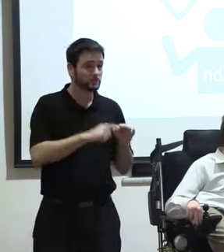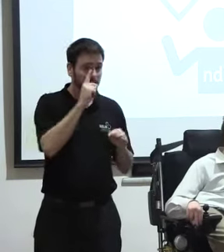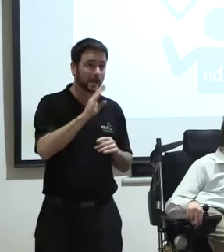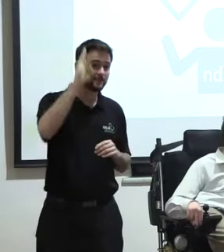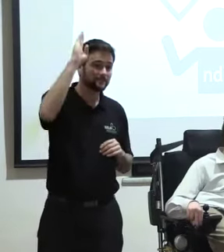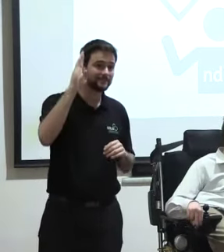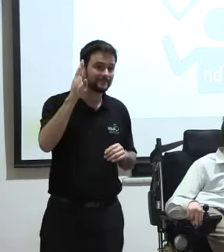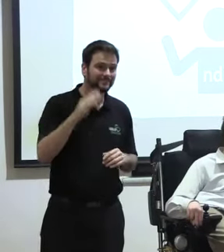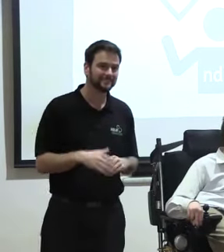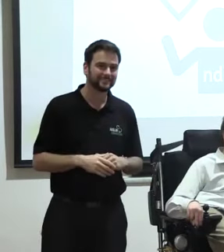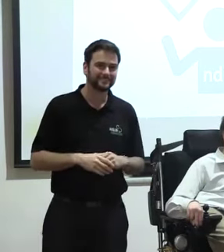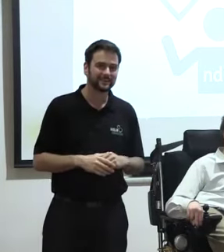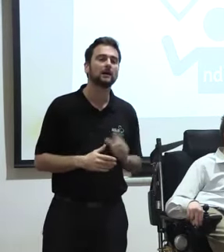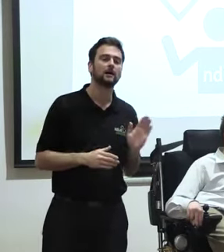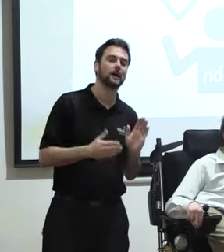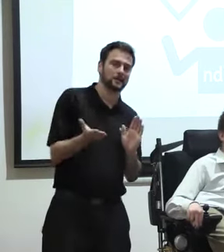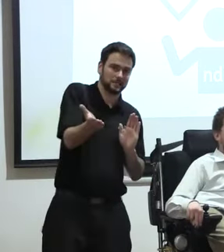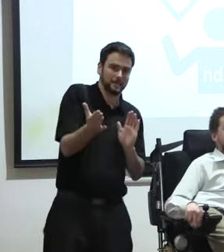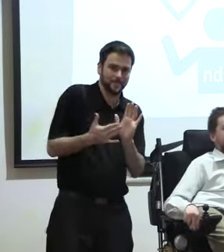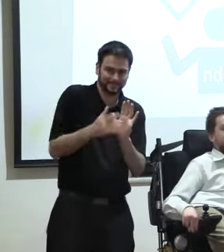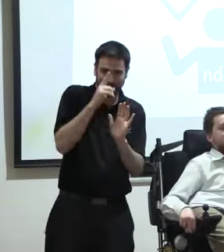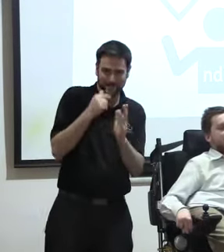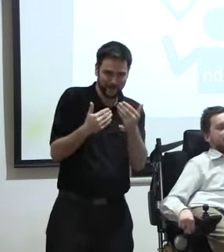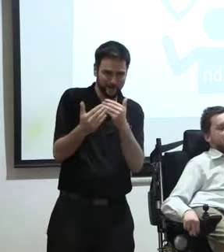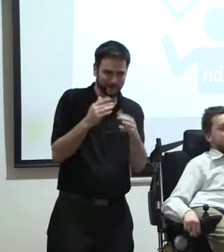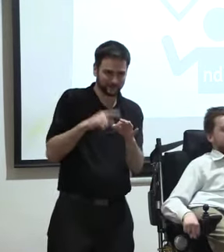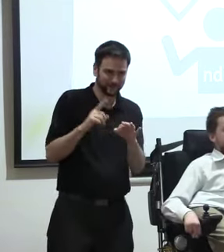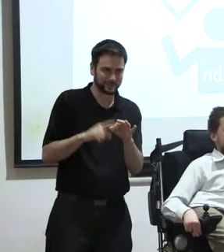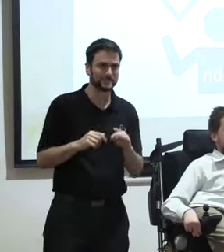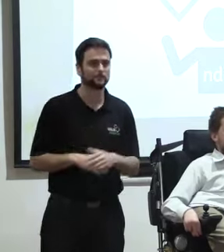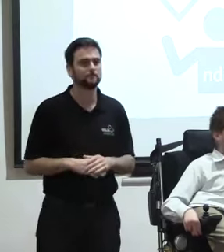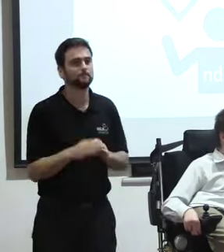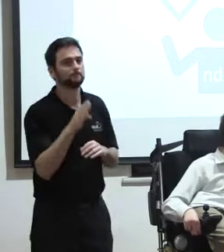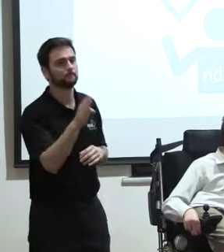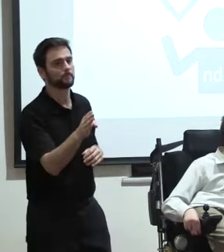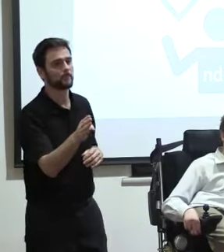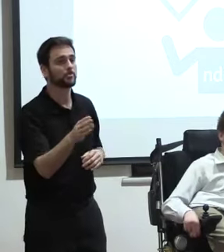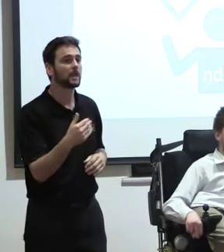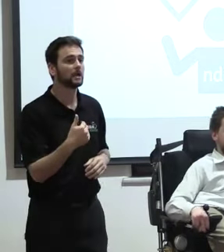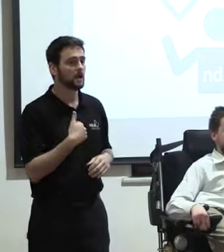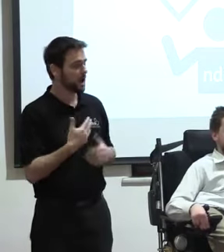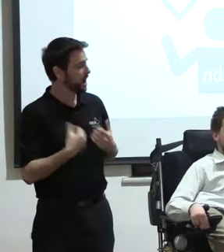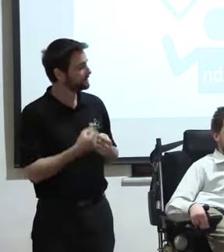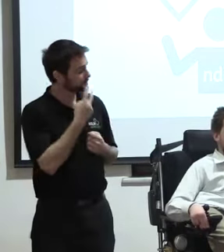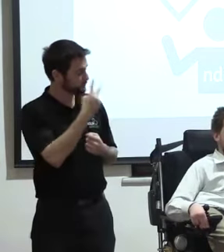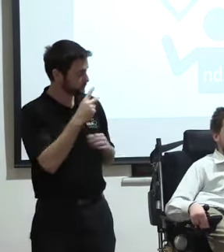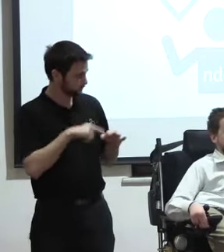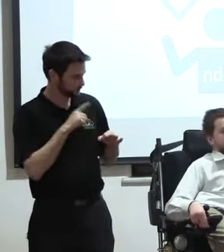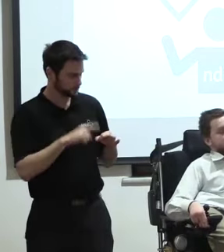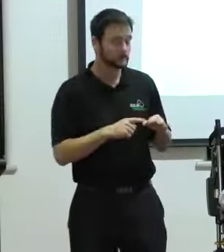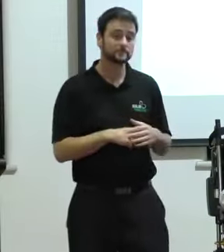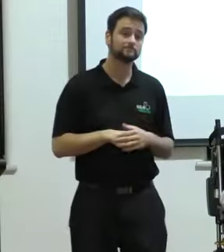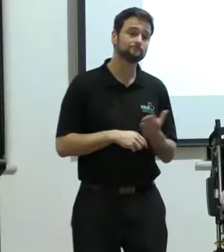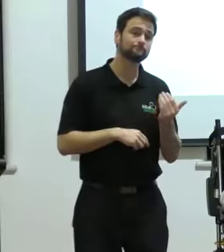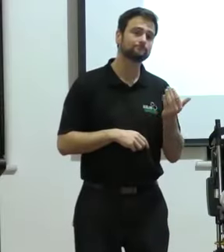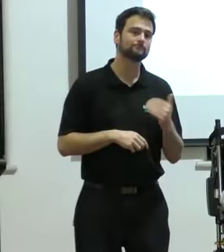I'll let Melissa organise the microphone. I've actually got two questions. Perfect. The first one's about